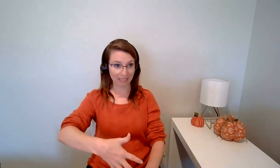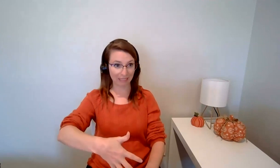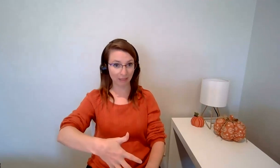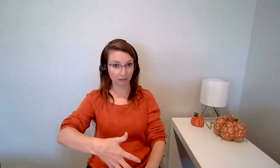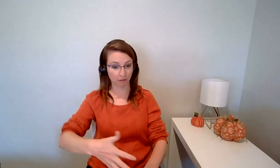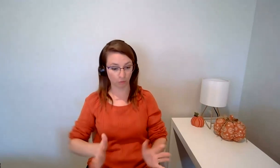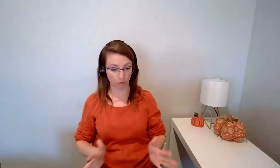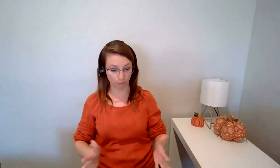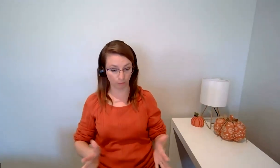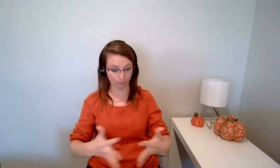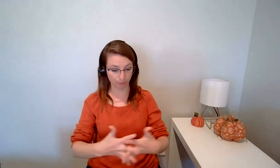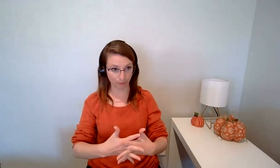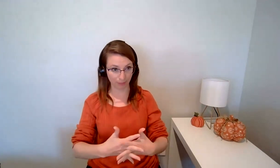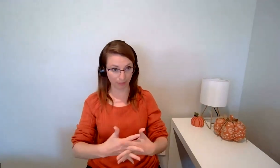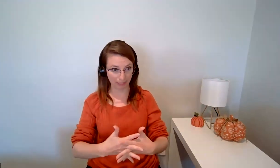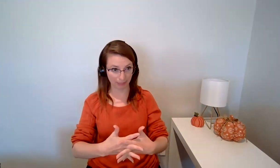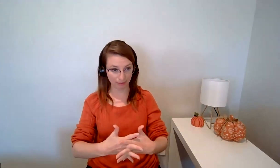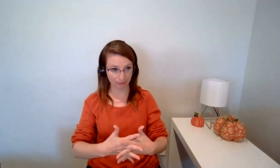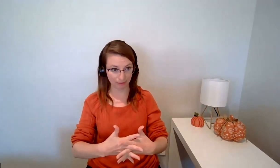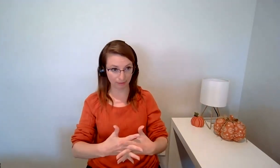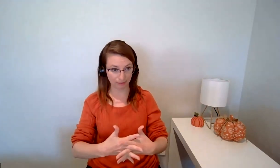pregnant or pregnant,